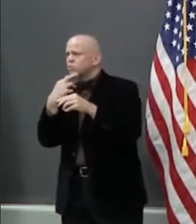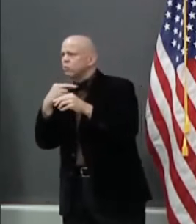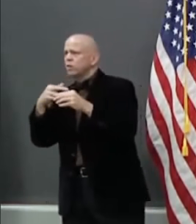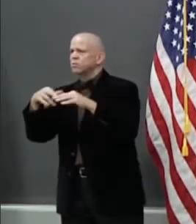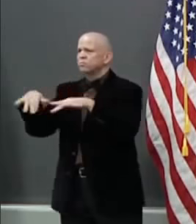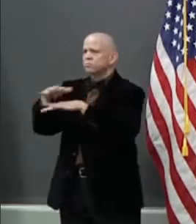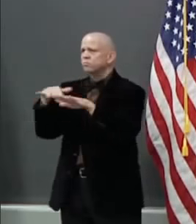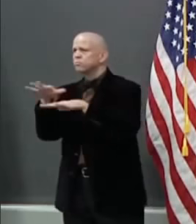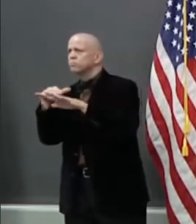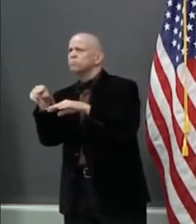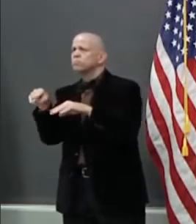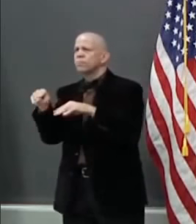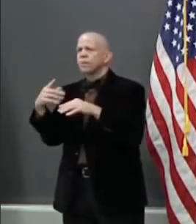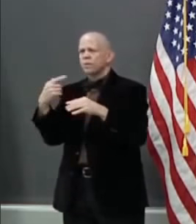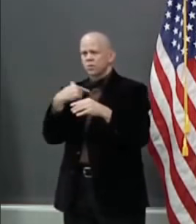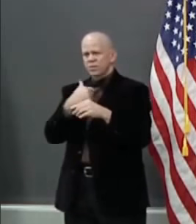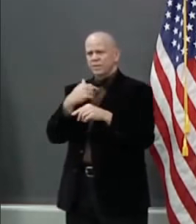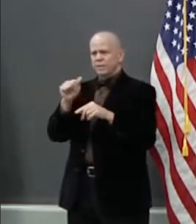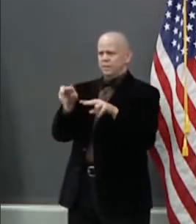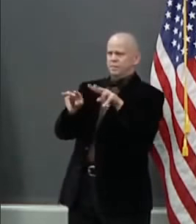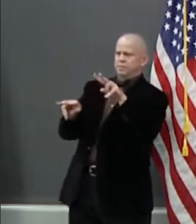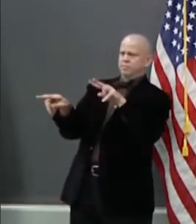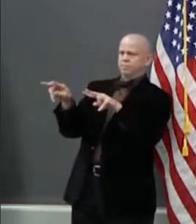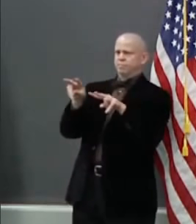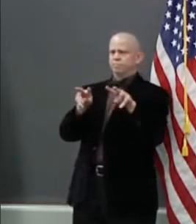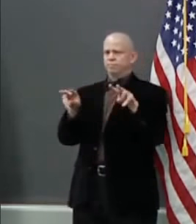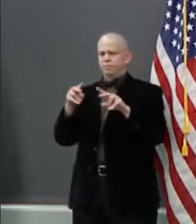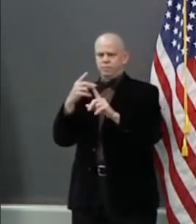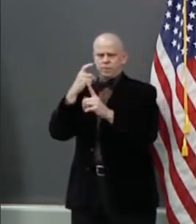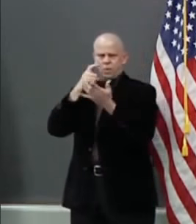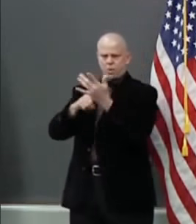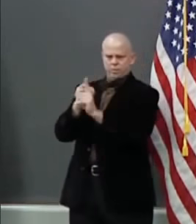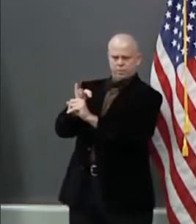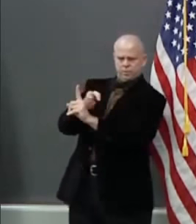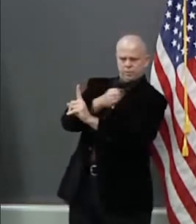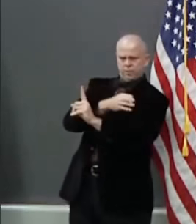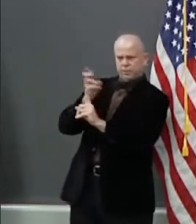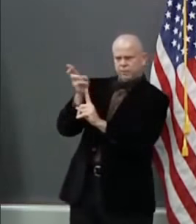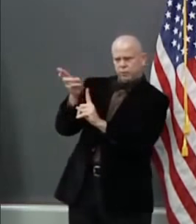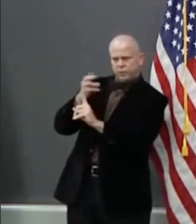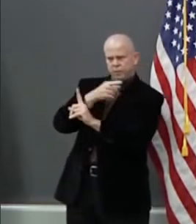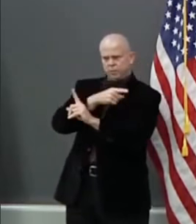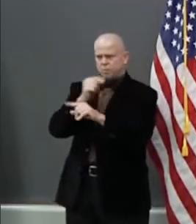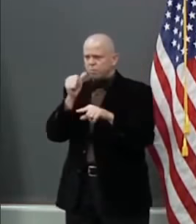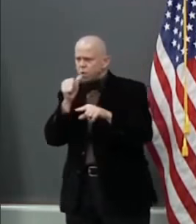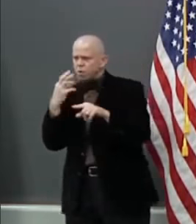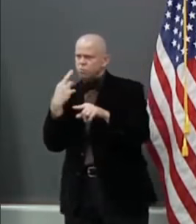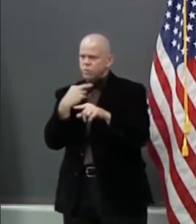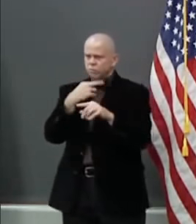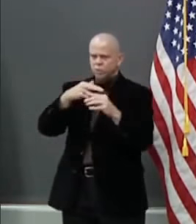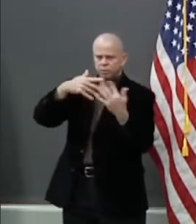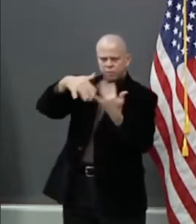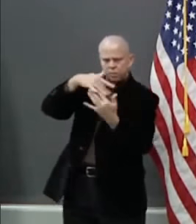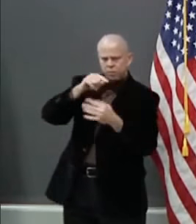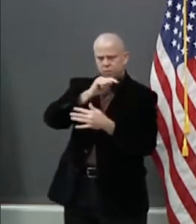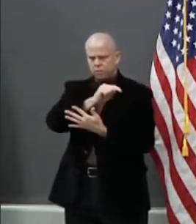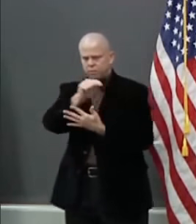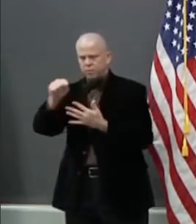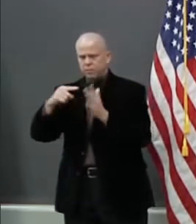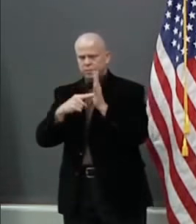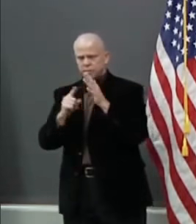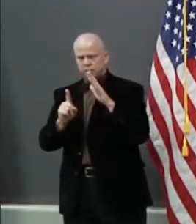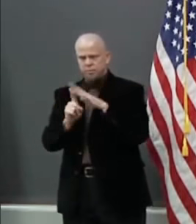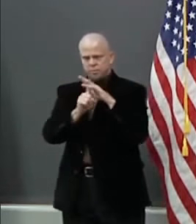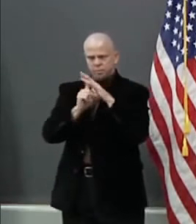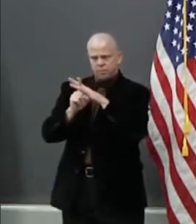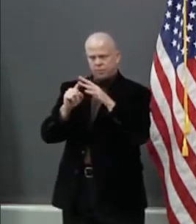the spread within a bar or restaurant in a particular city like Portland, we have overwhelming evidence that these are settings that do promote the